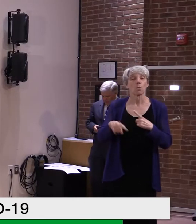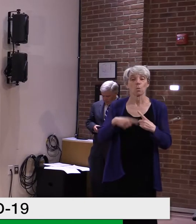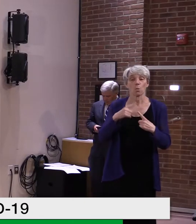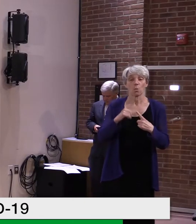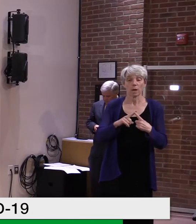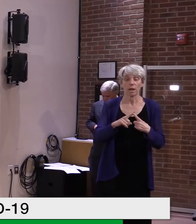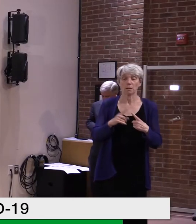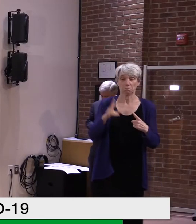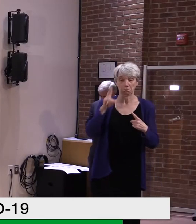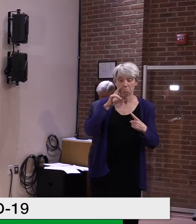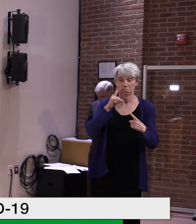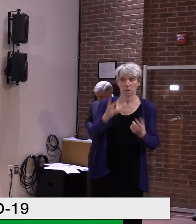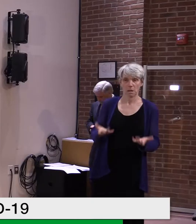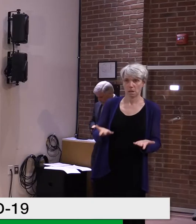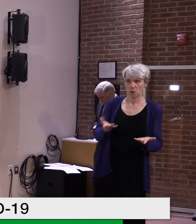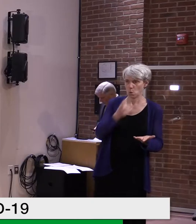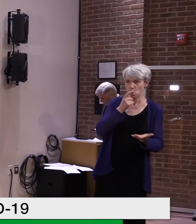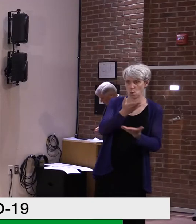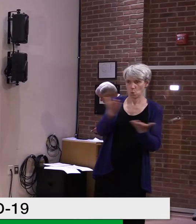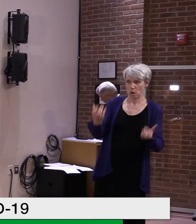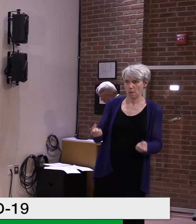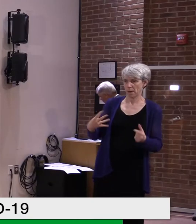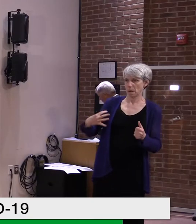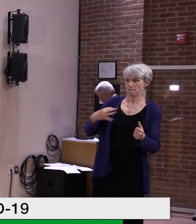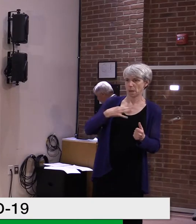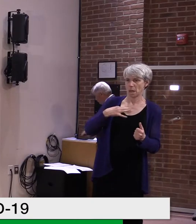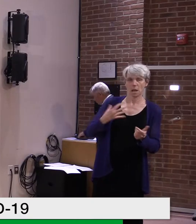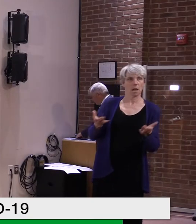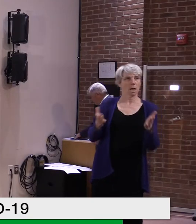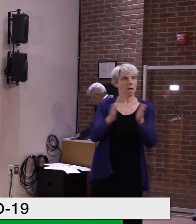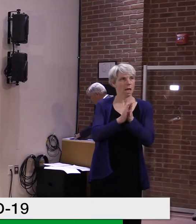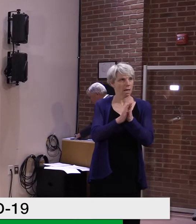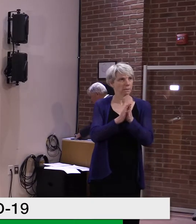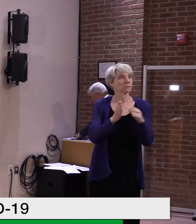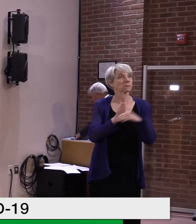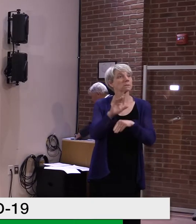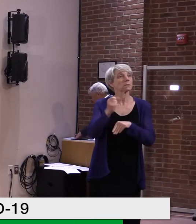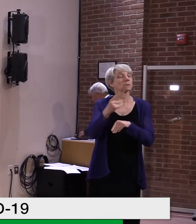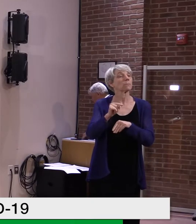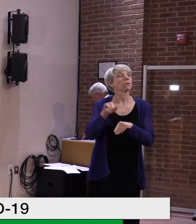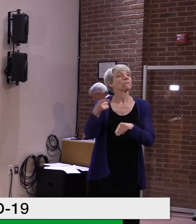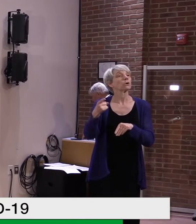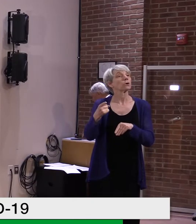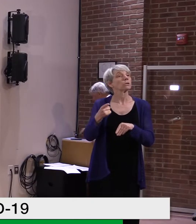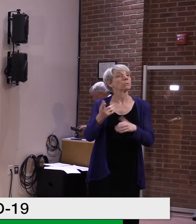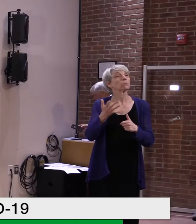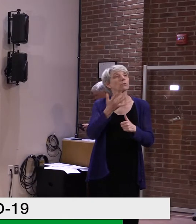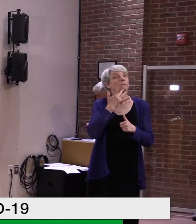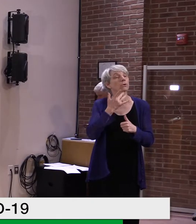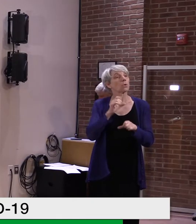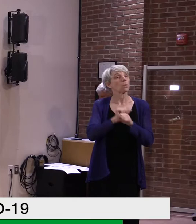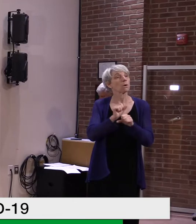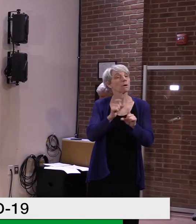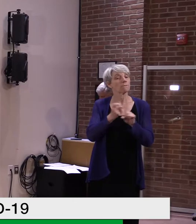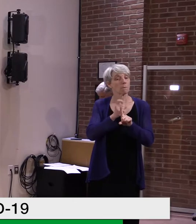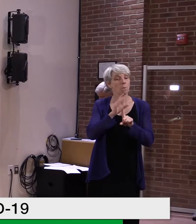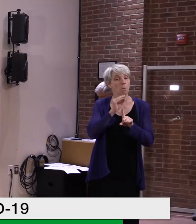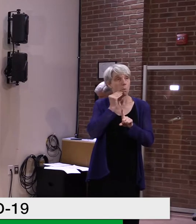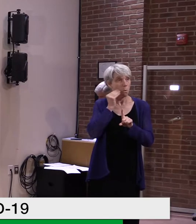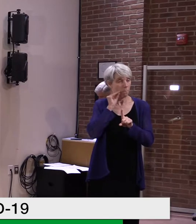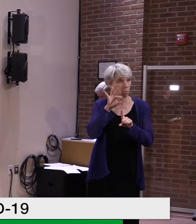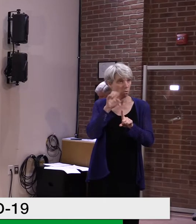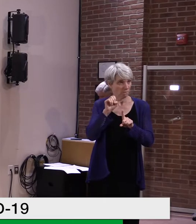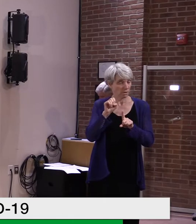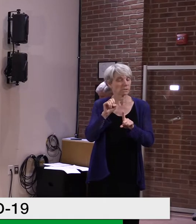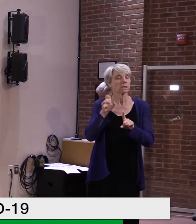process under our current policy kicks back in September to account for the number of employees who are in